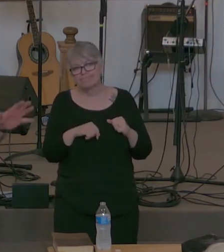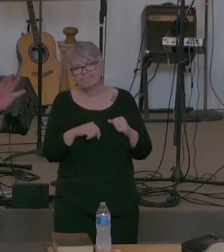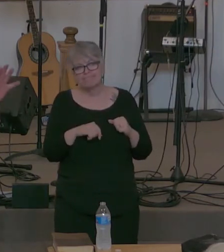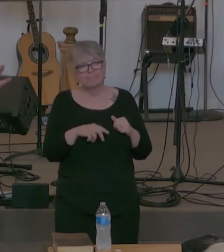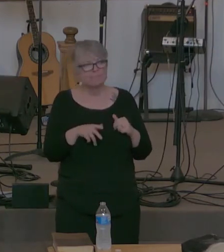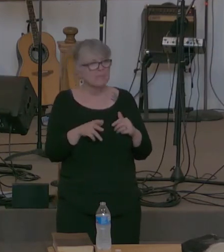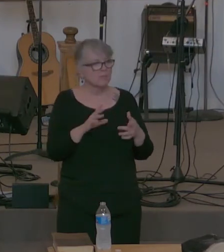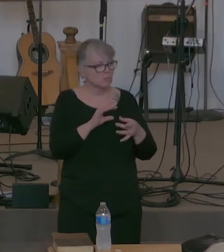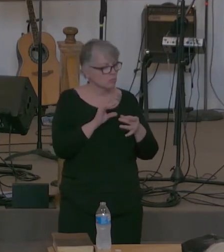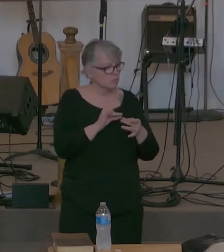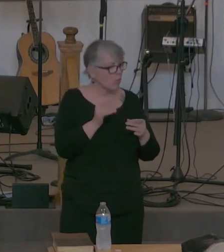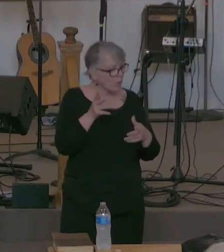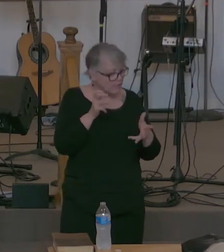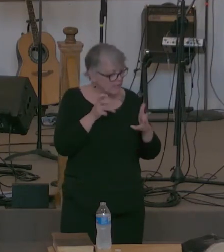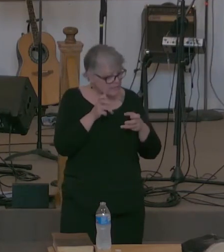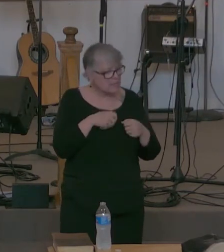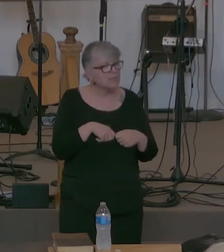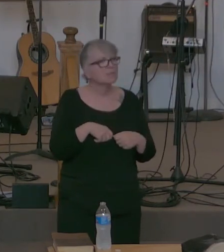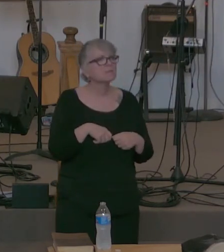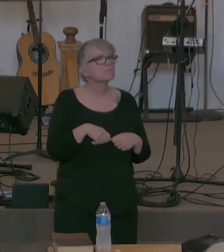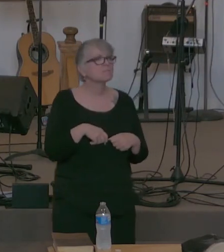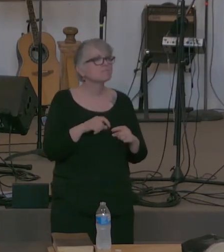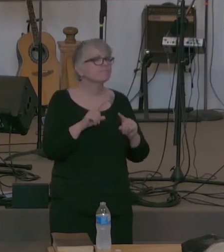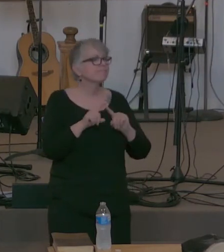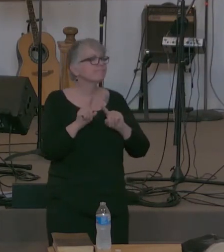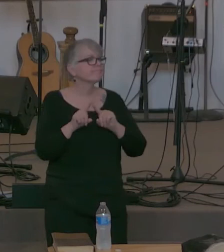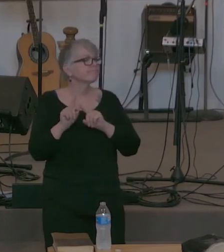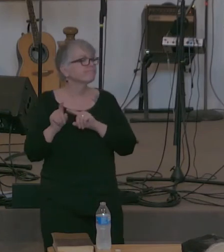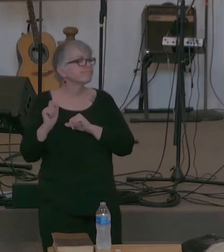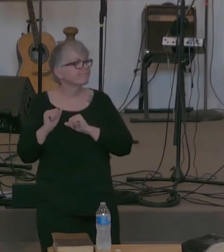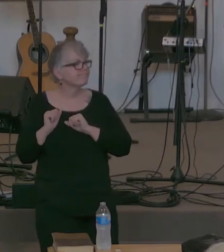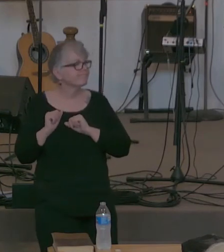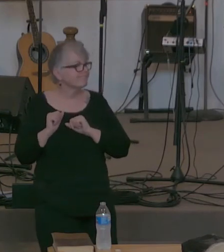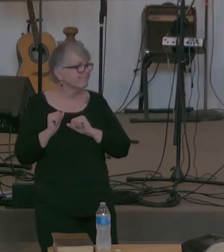listening to the stories and different things. And